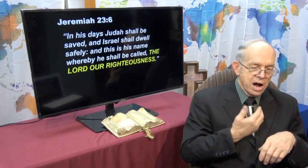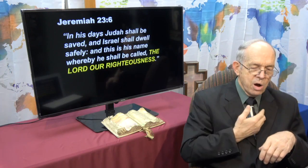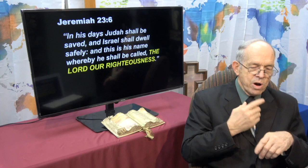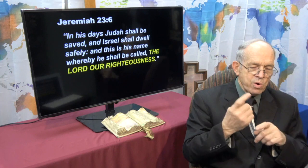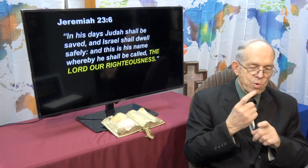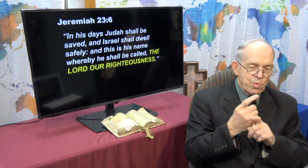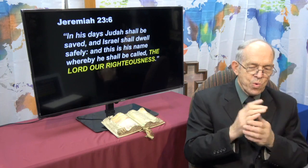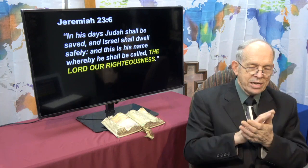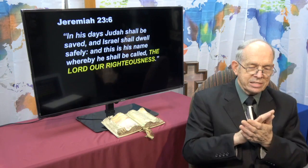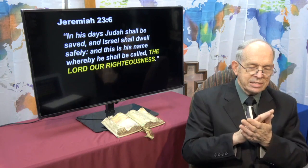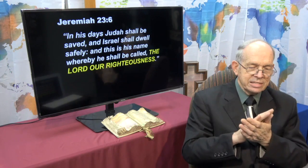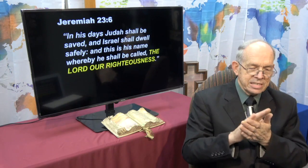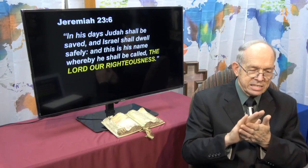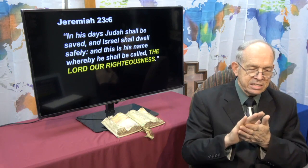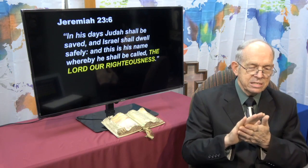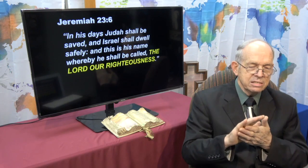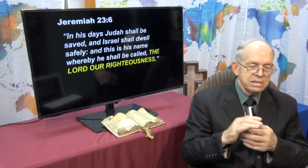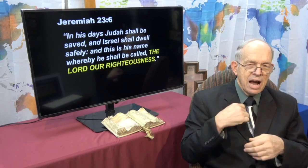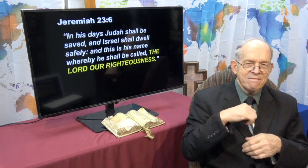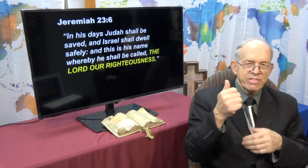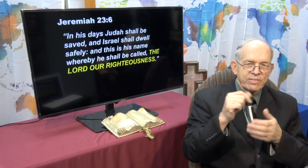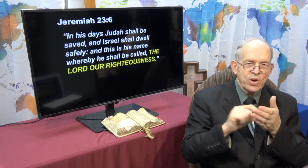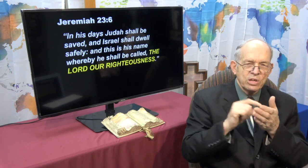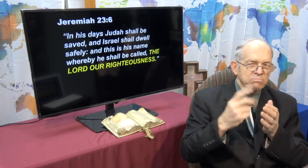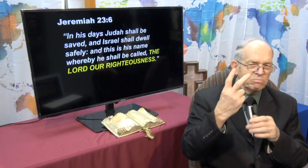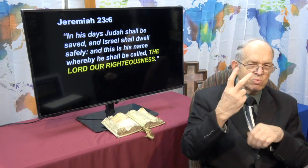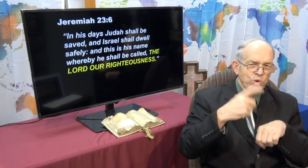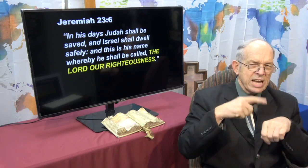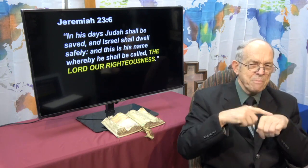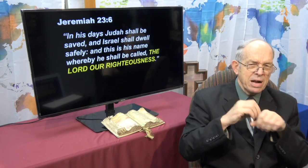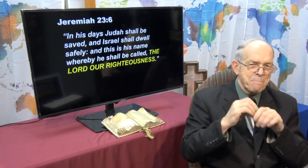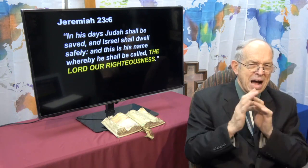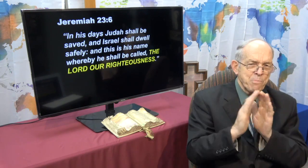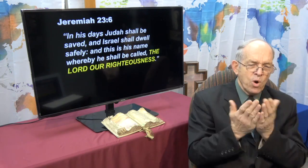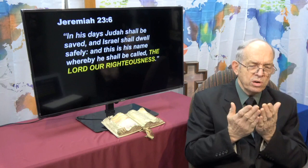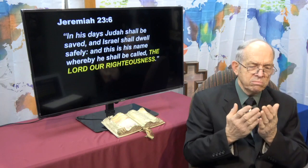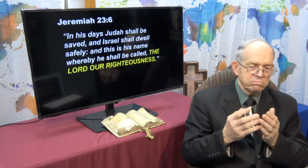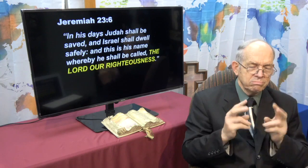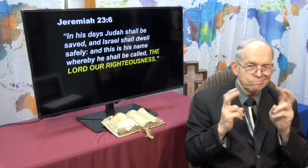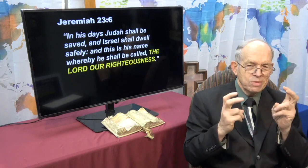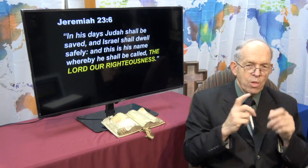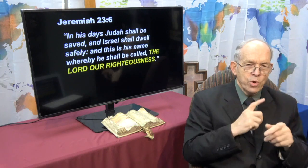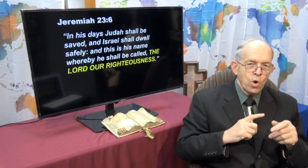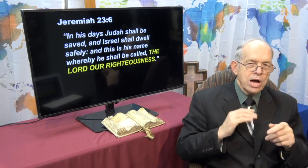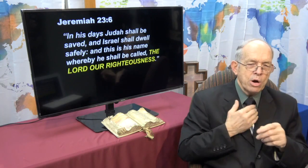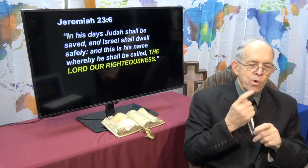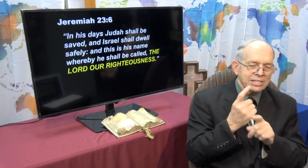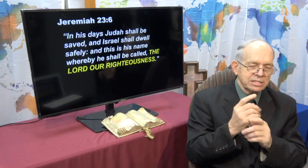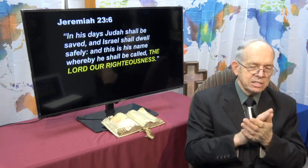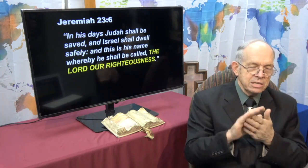our righteousness. I'm not the first to time in the Bible. The Lord our righteousness, not